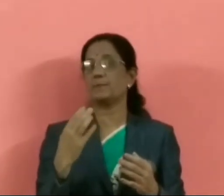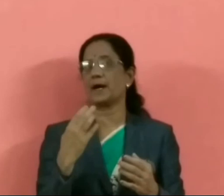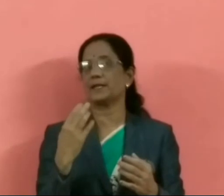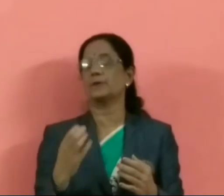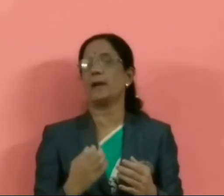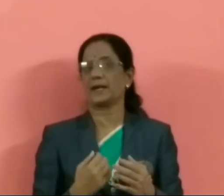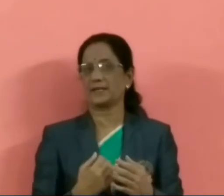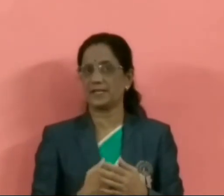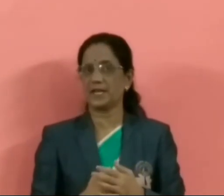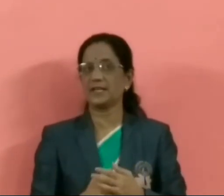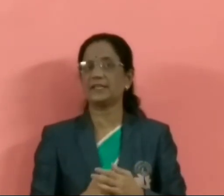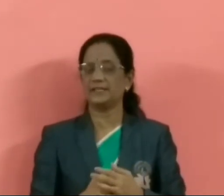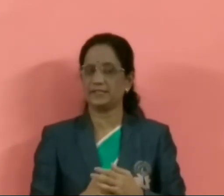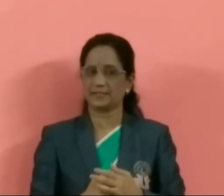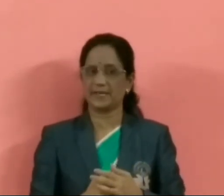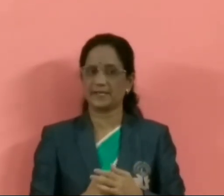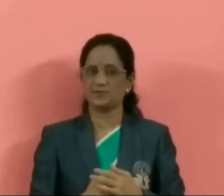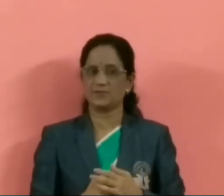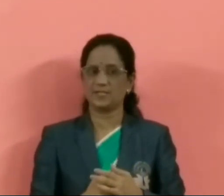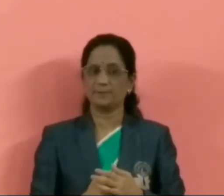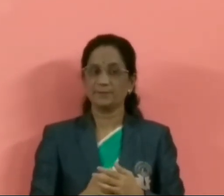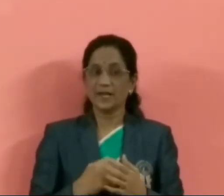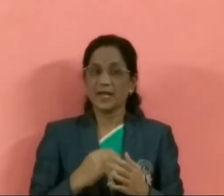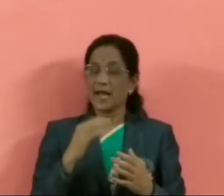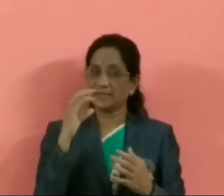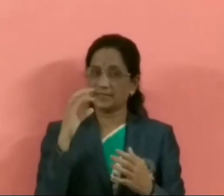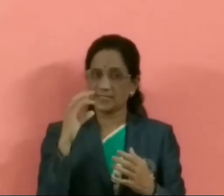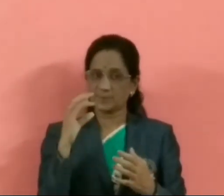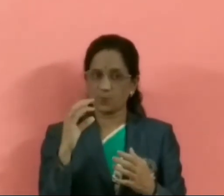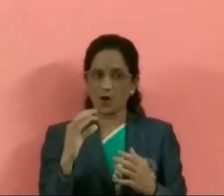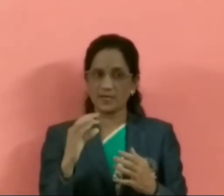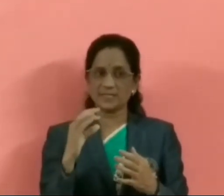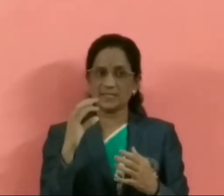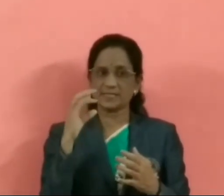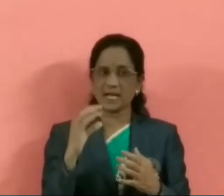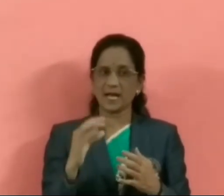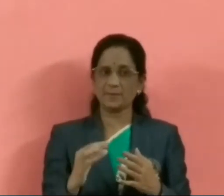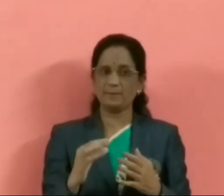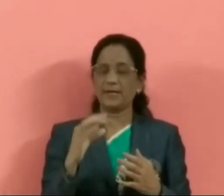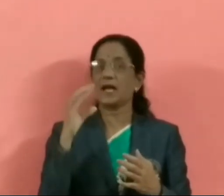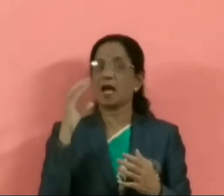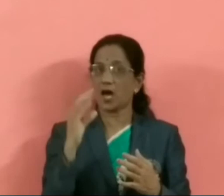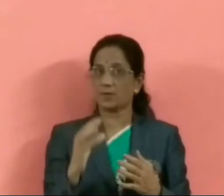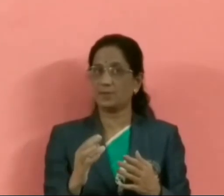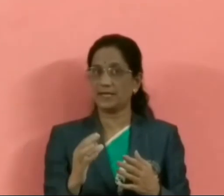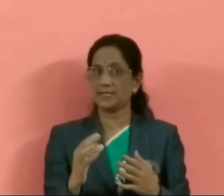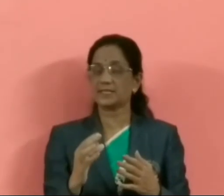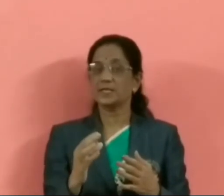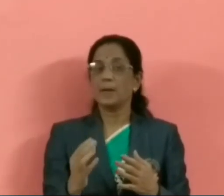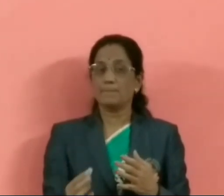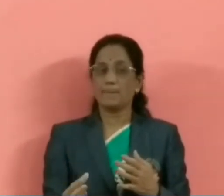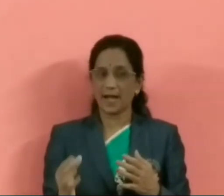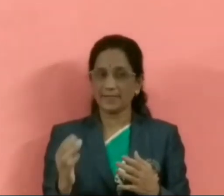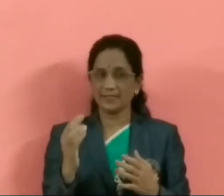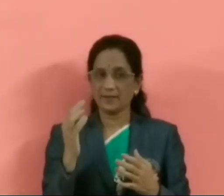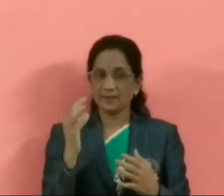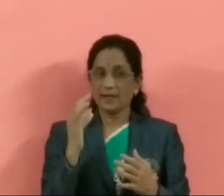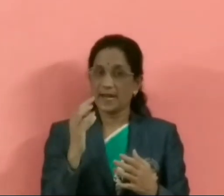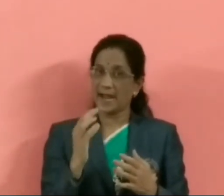the bacteria. Here they are using. And these poisons are made harmless by the